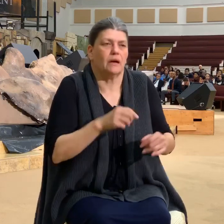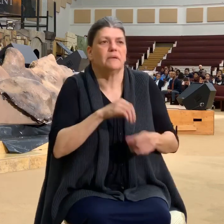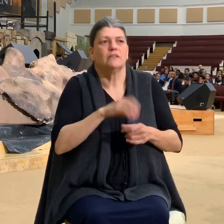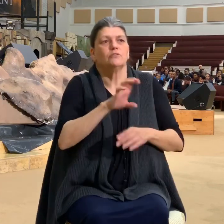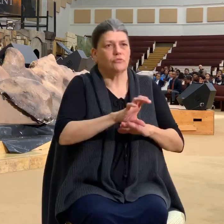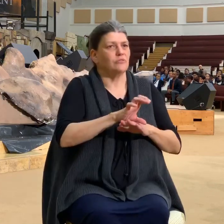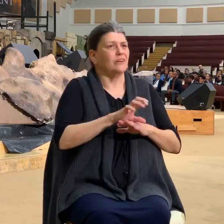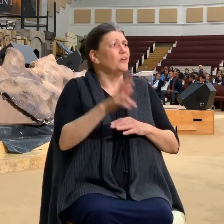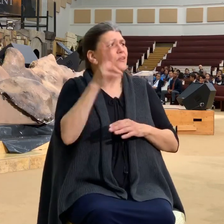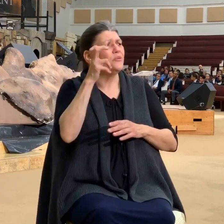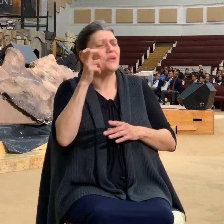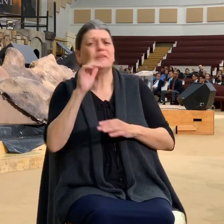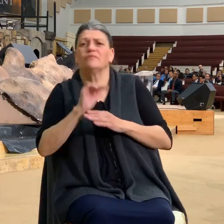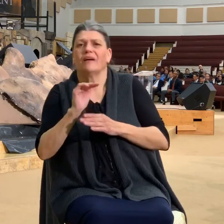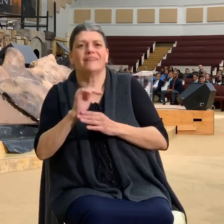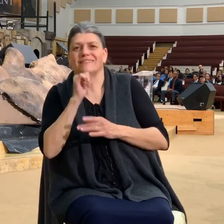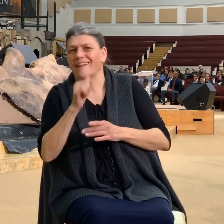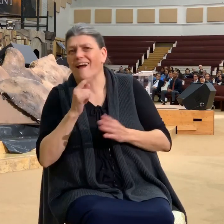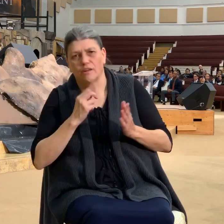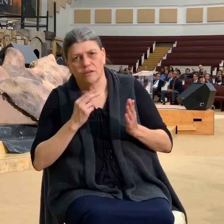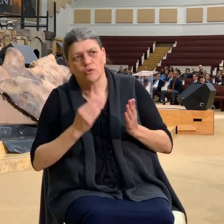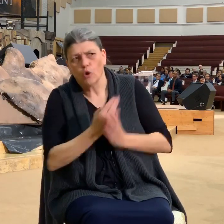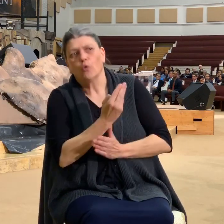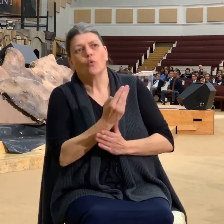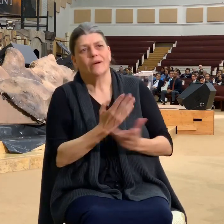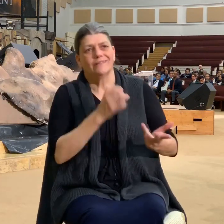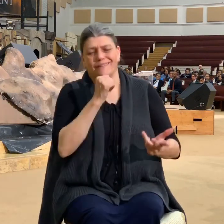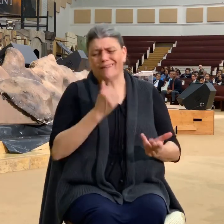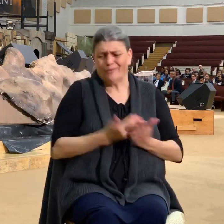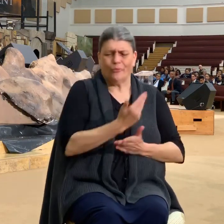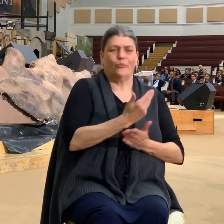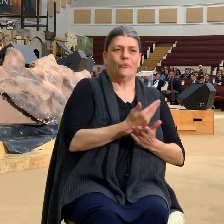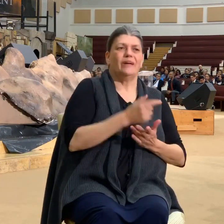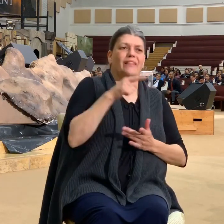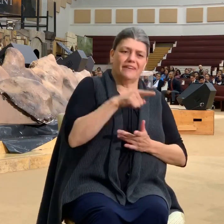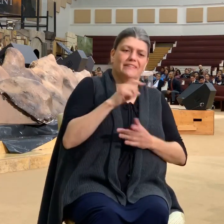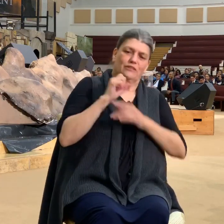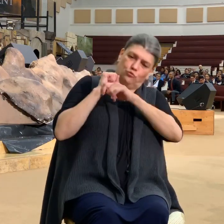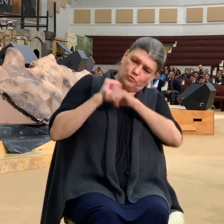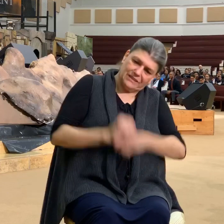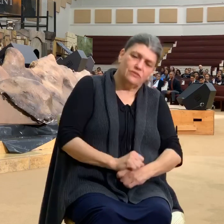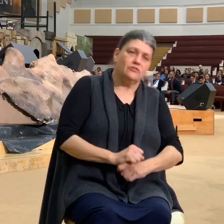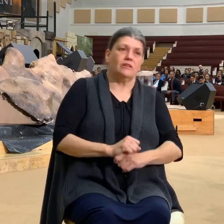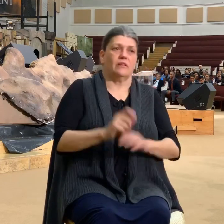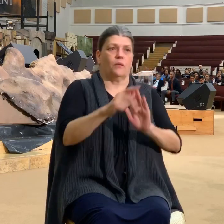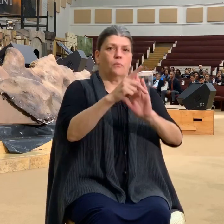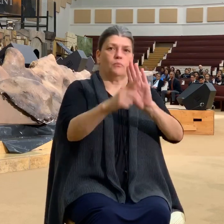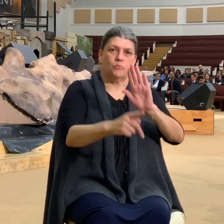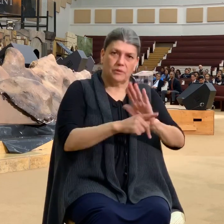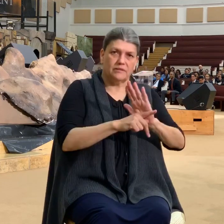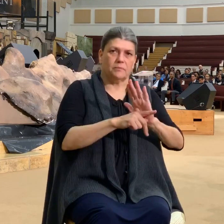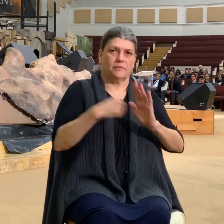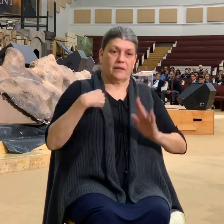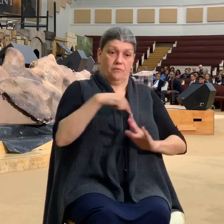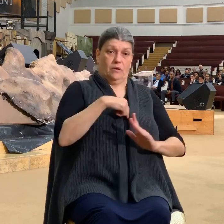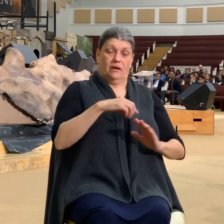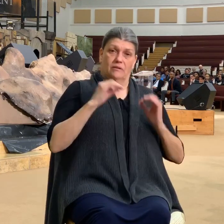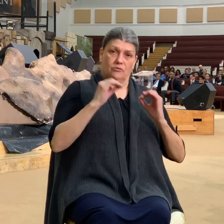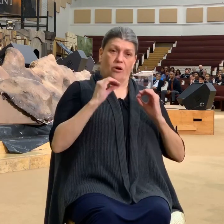not new. This is the truth. These are the traditions. These are the principles that were